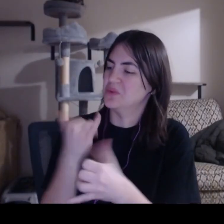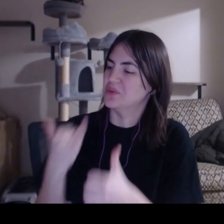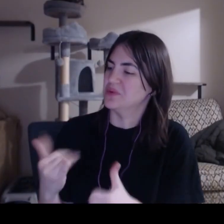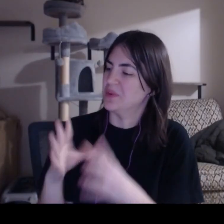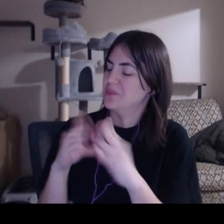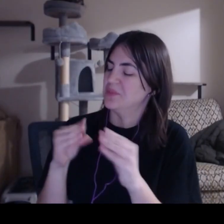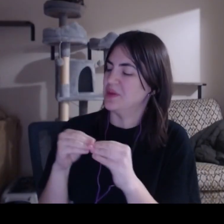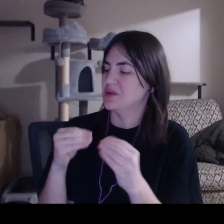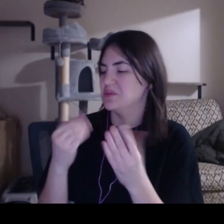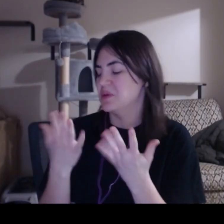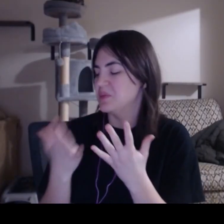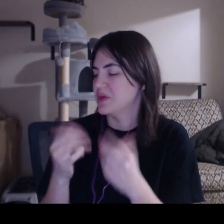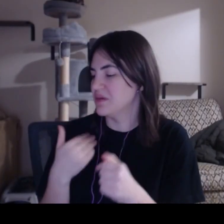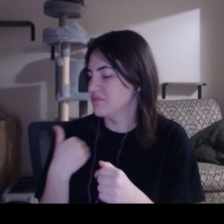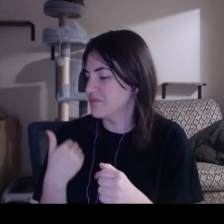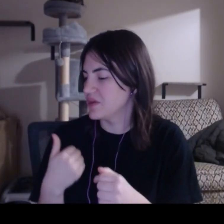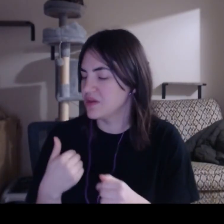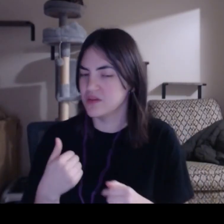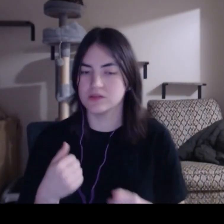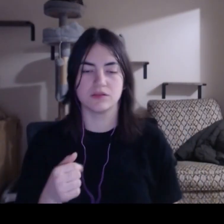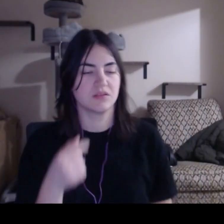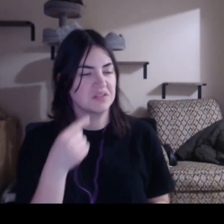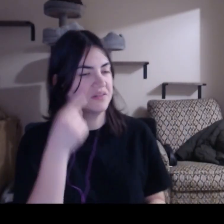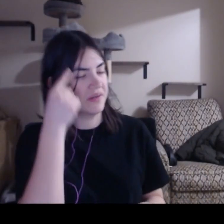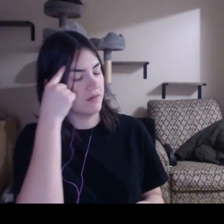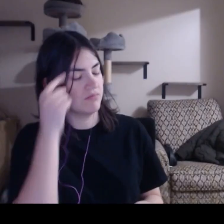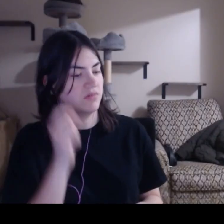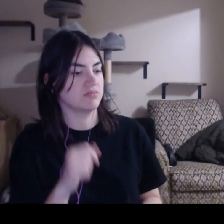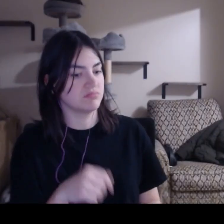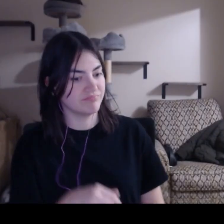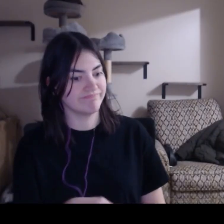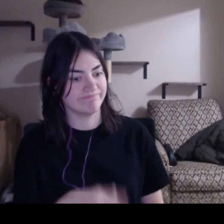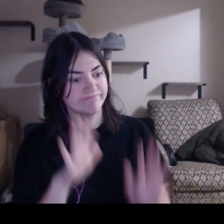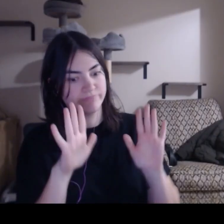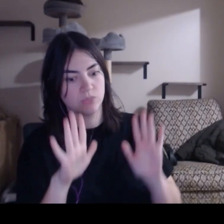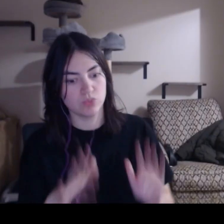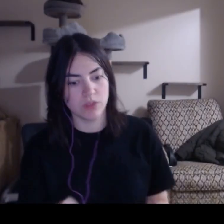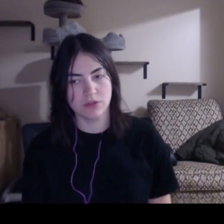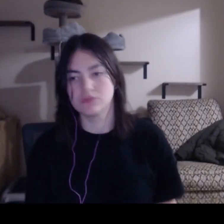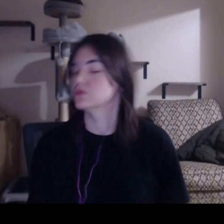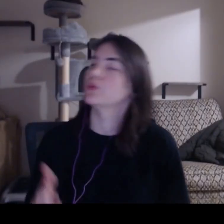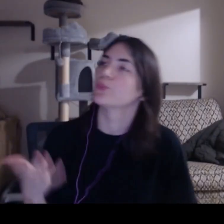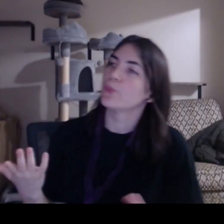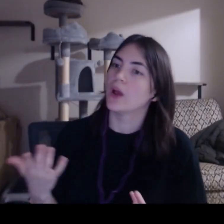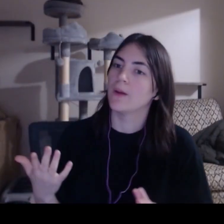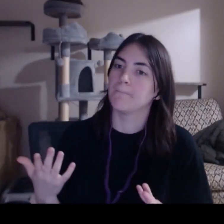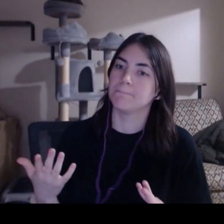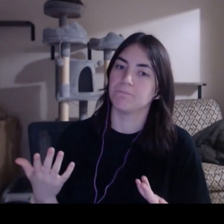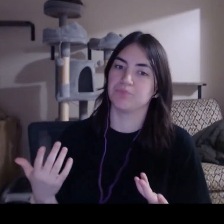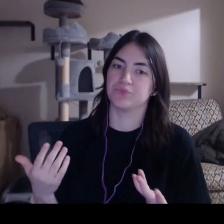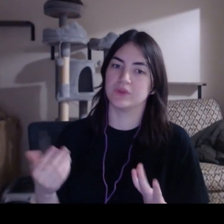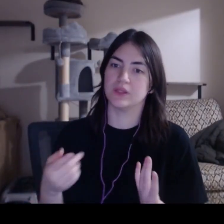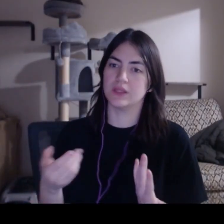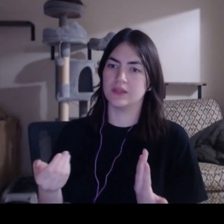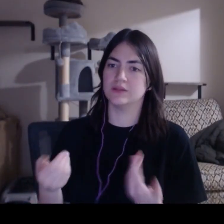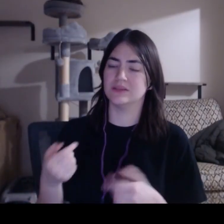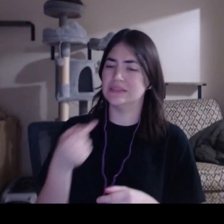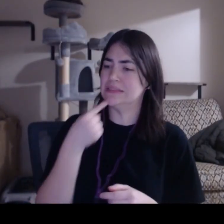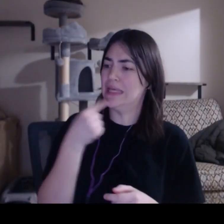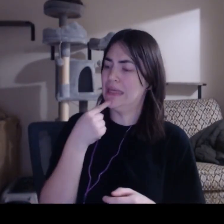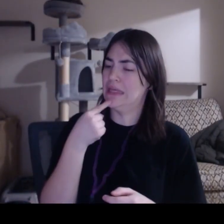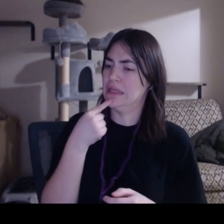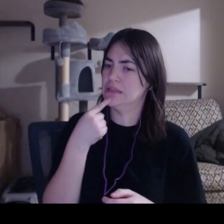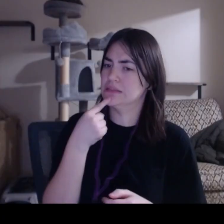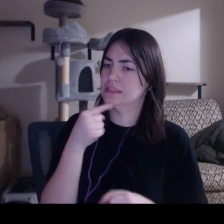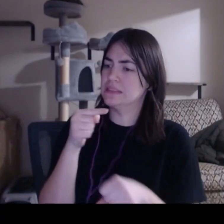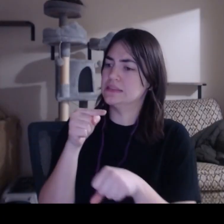great. Or I've done ones on performance appraisals, performance management, where he's saying something, oh, it's time for your